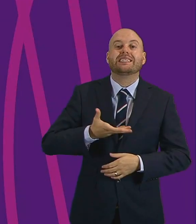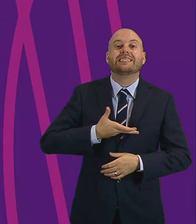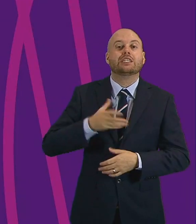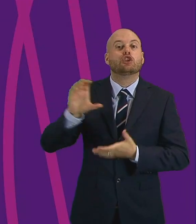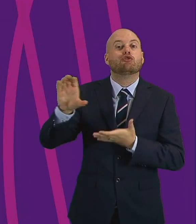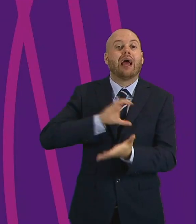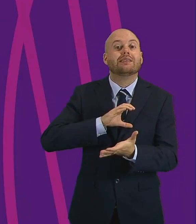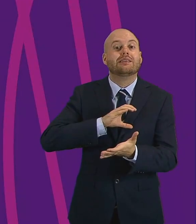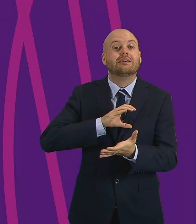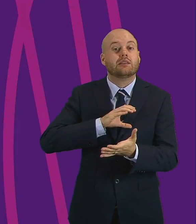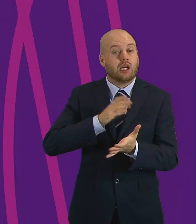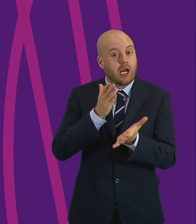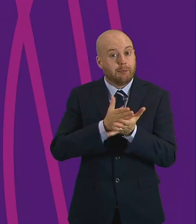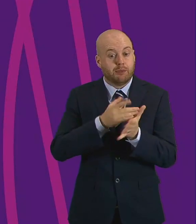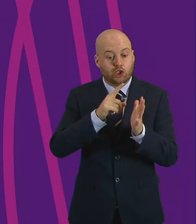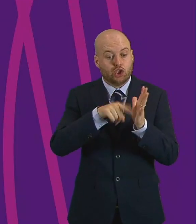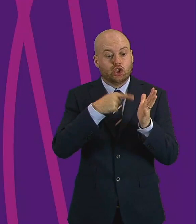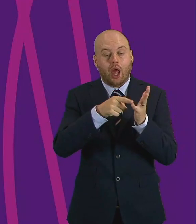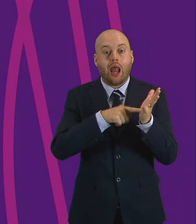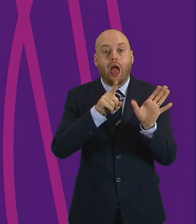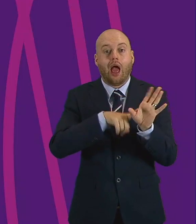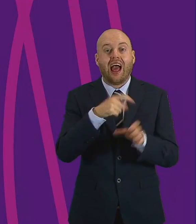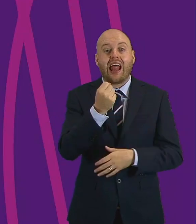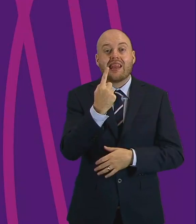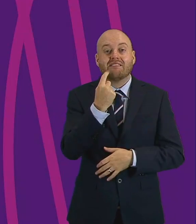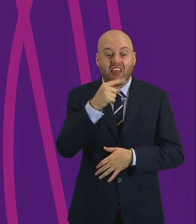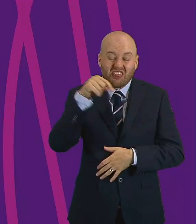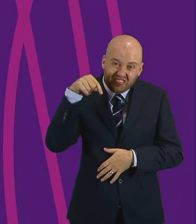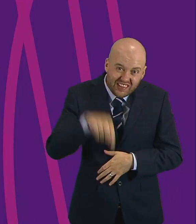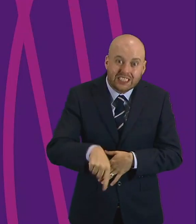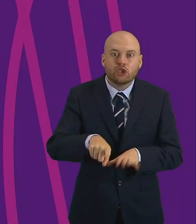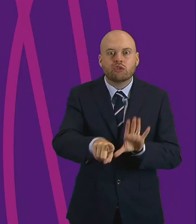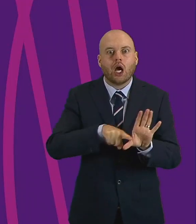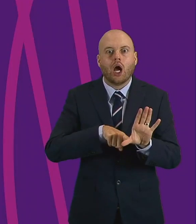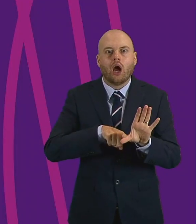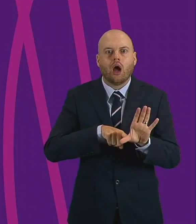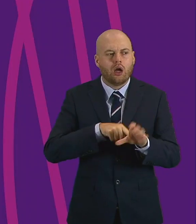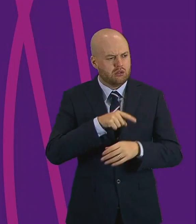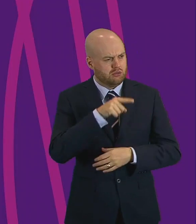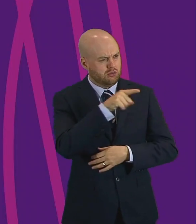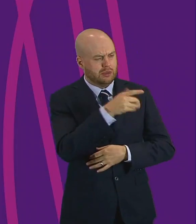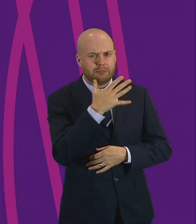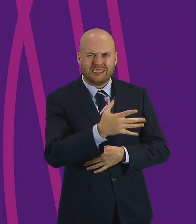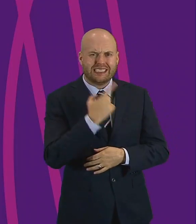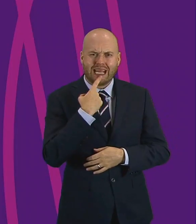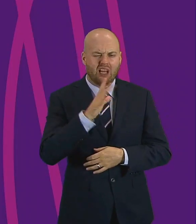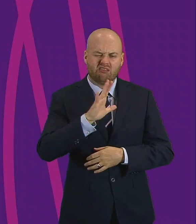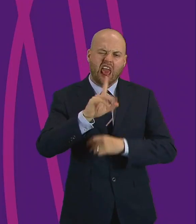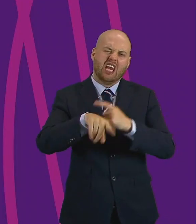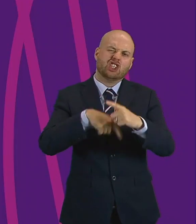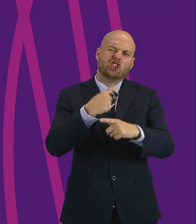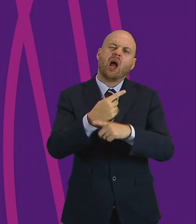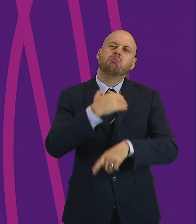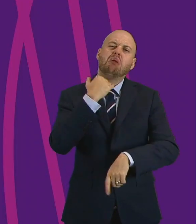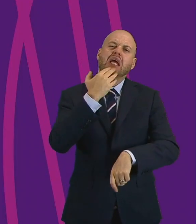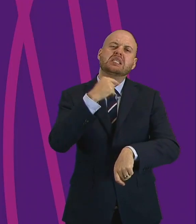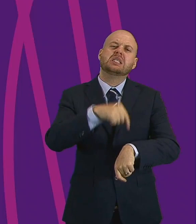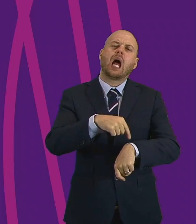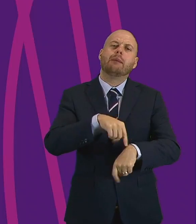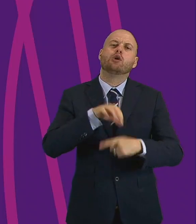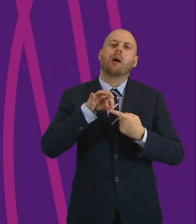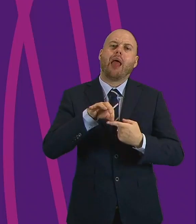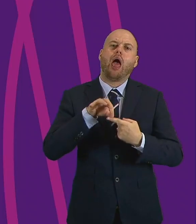but July the 11th this year. And that's going to catch out a few businesses, and it seems pretty cynical to